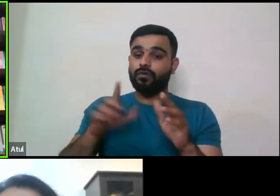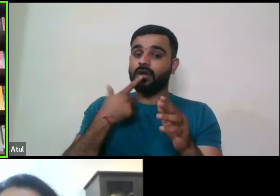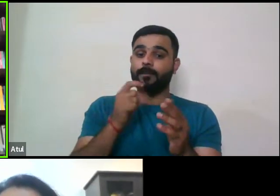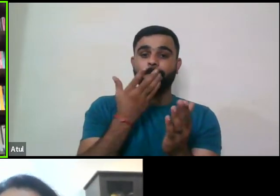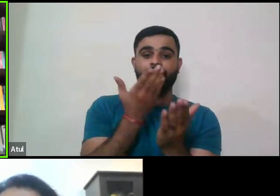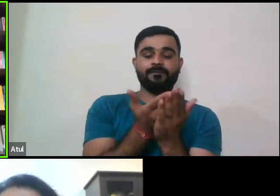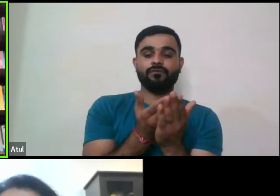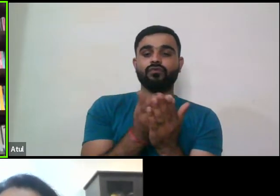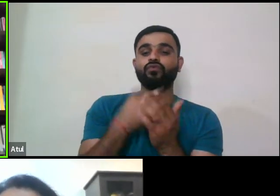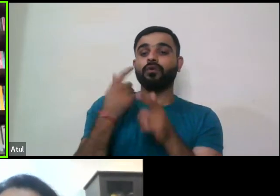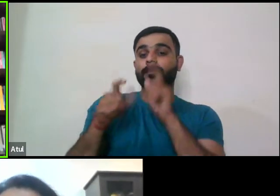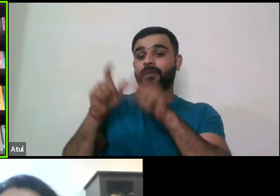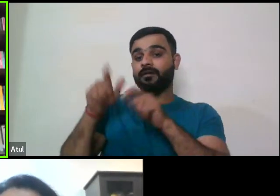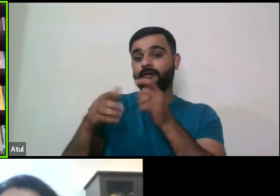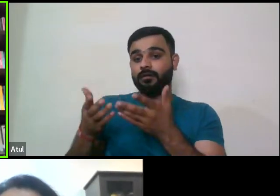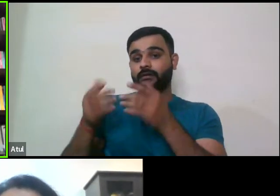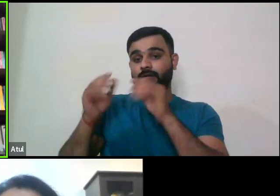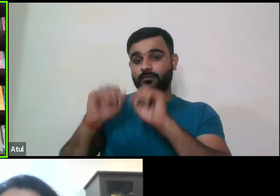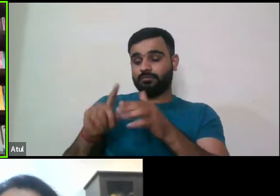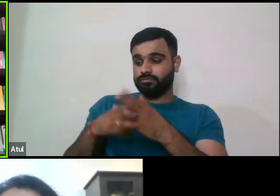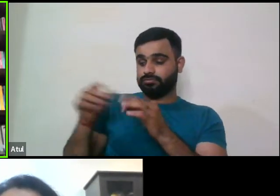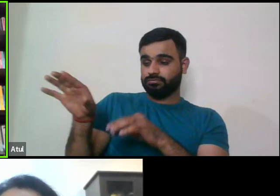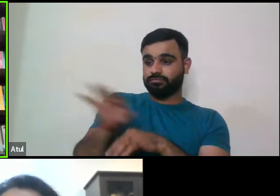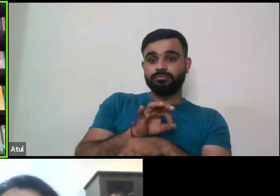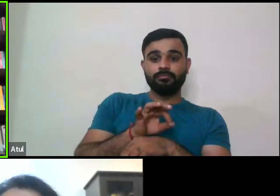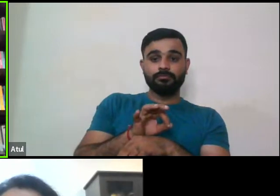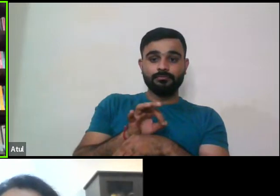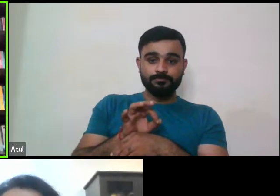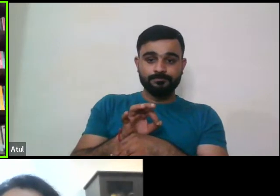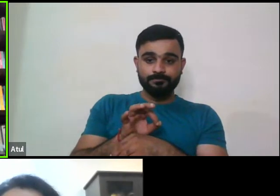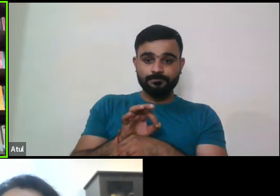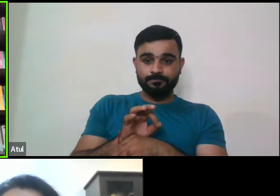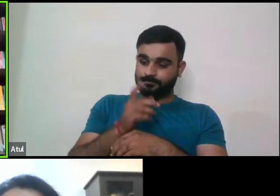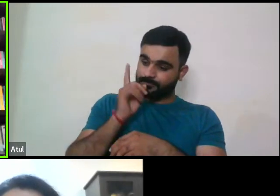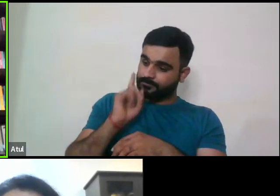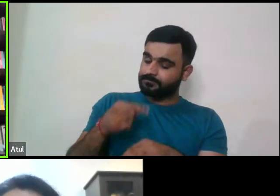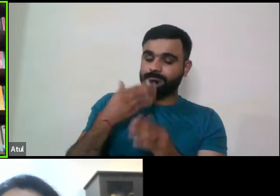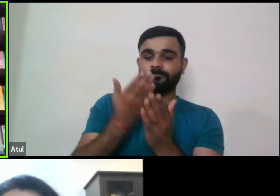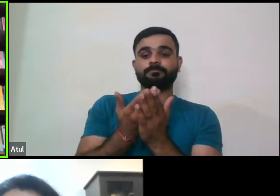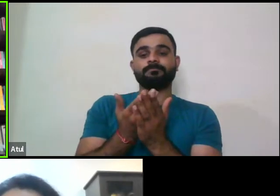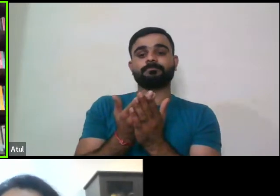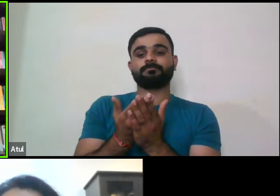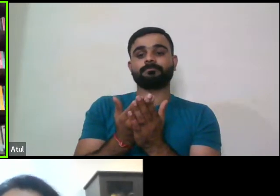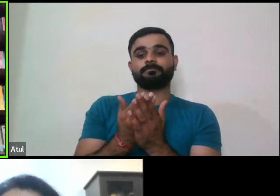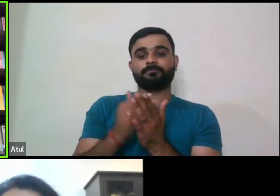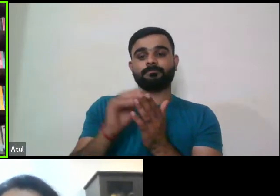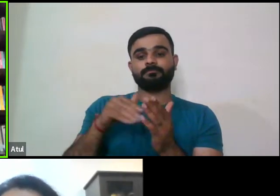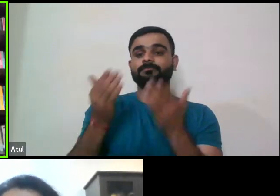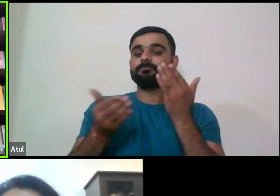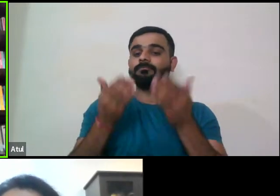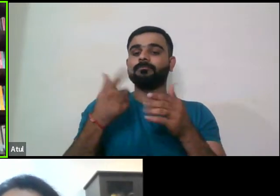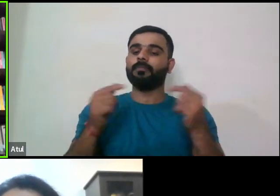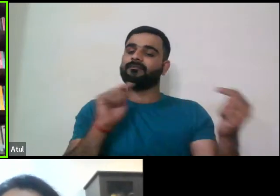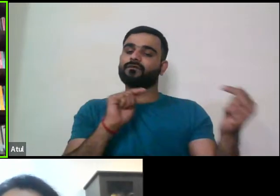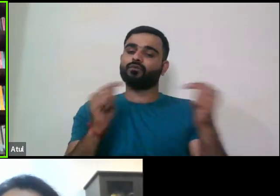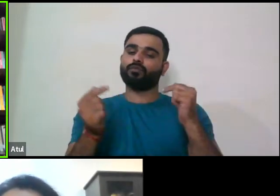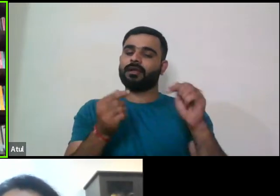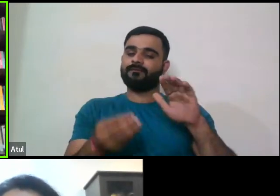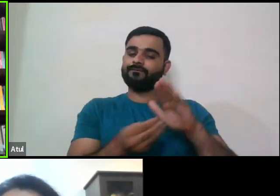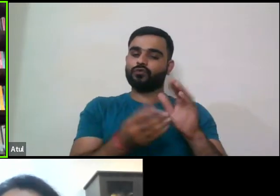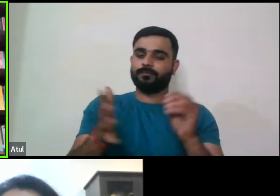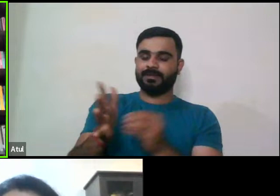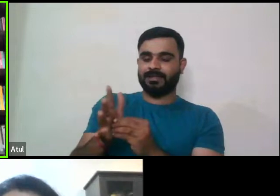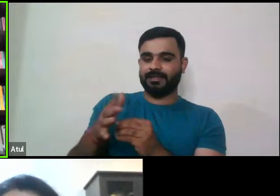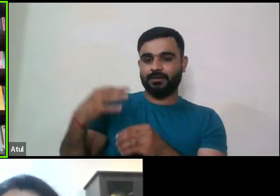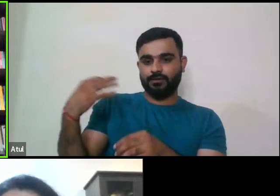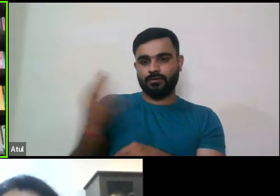and someone higher up thinks that an appeal should have been filed, then there might be allegations of corruption that are made against